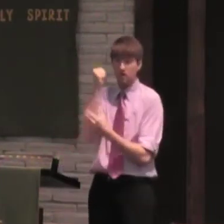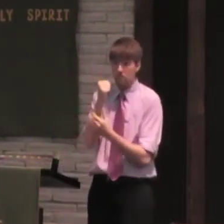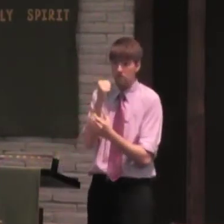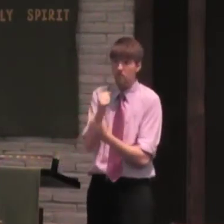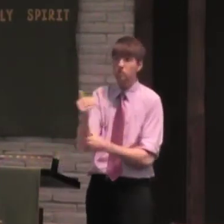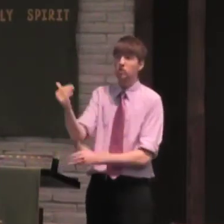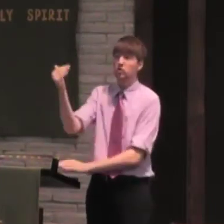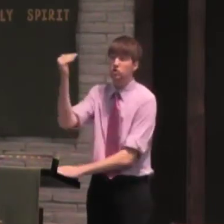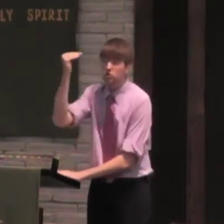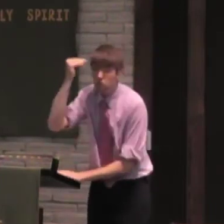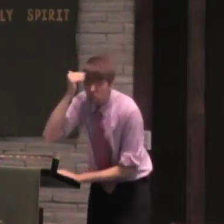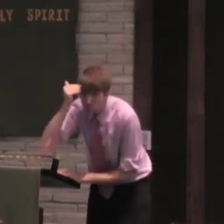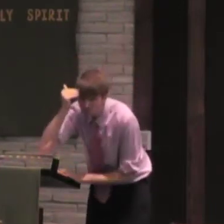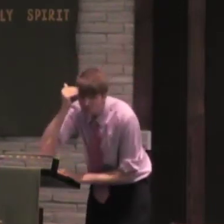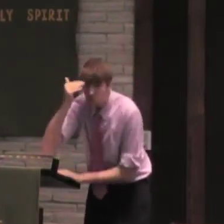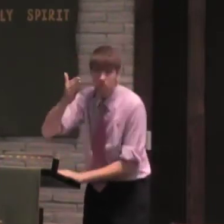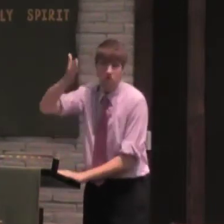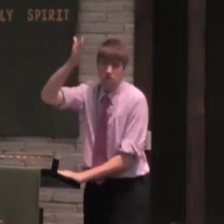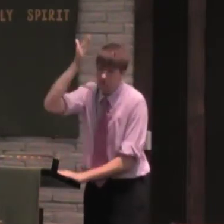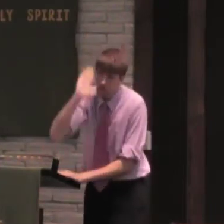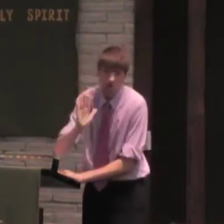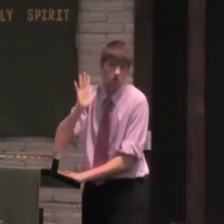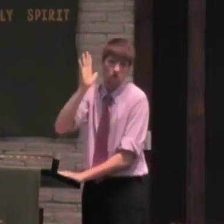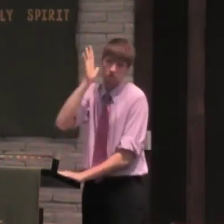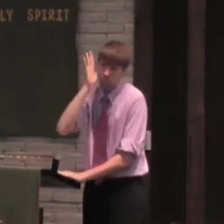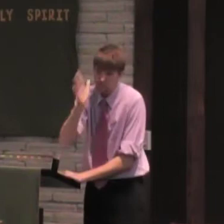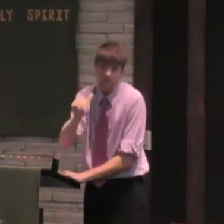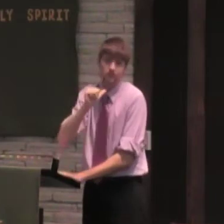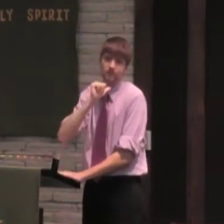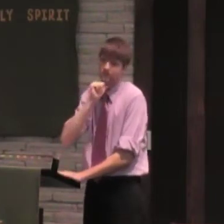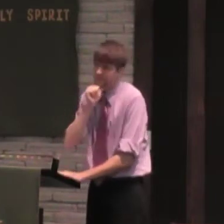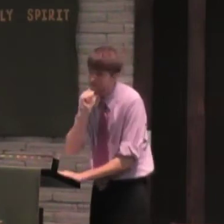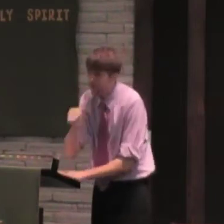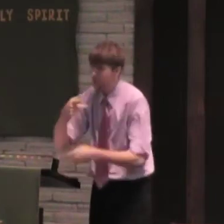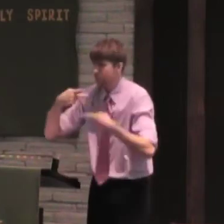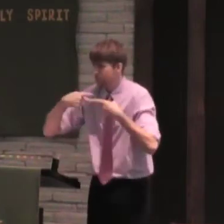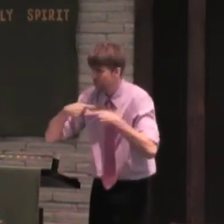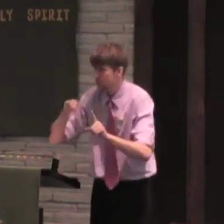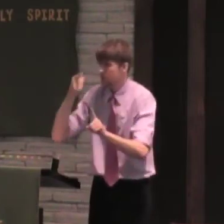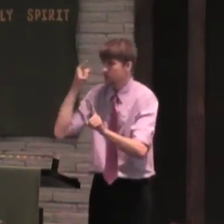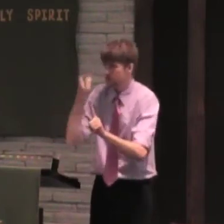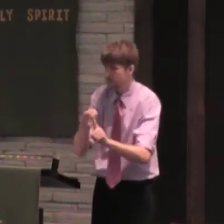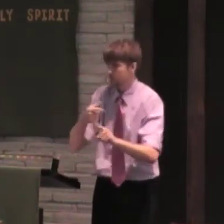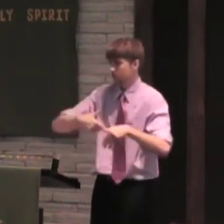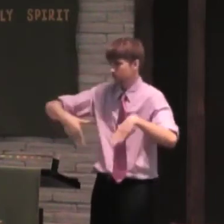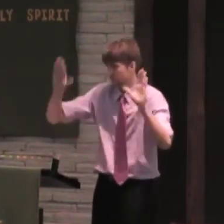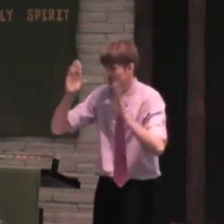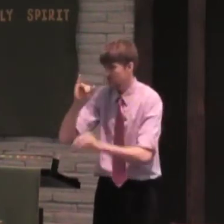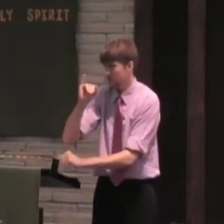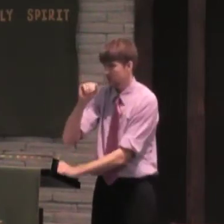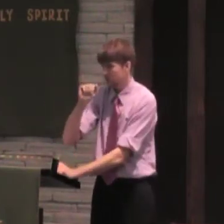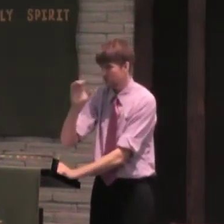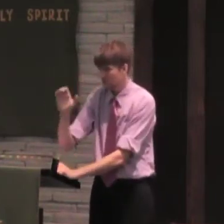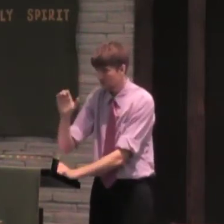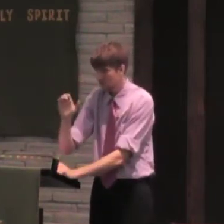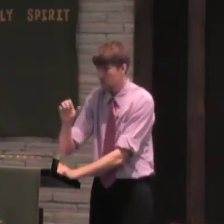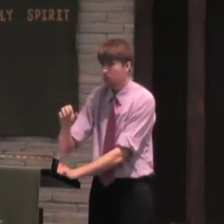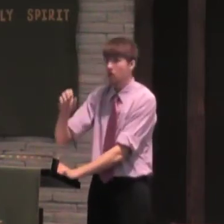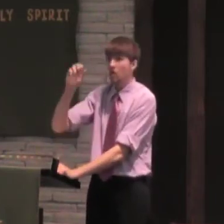that says either Abraham knew God would not permit him to sacrifice